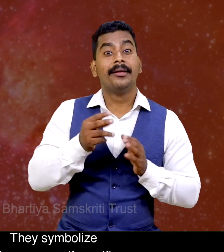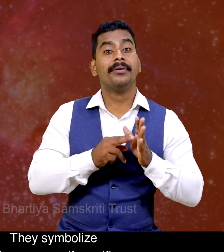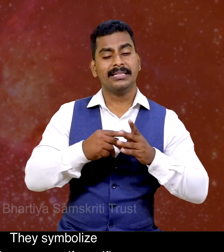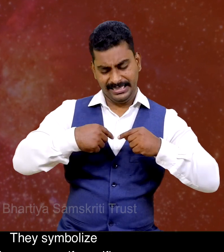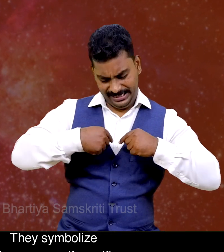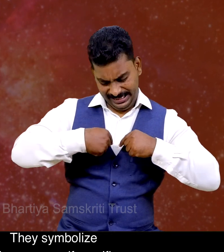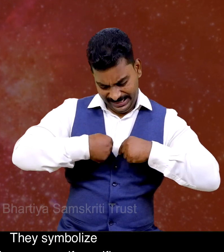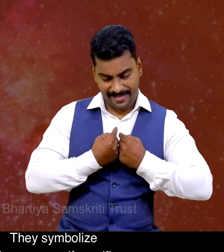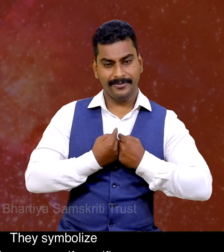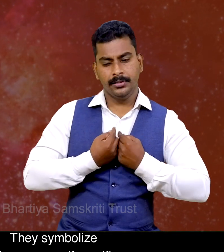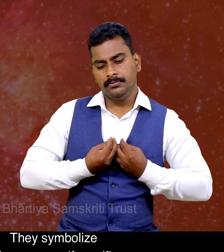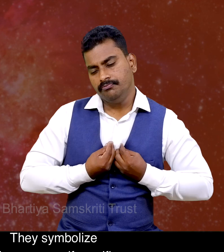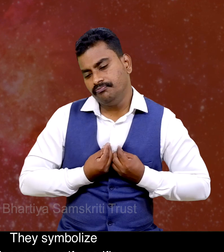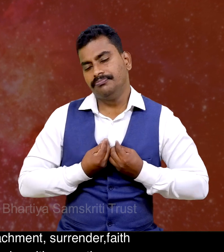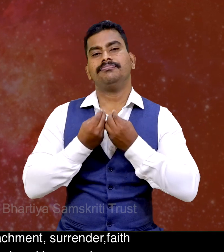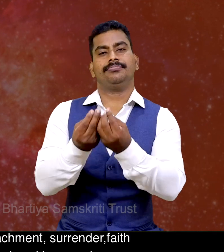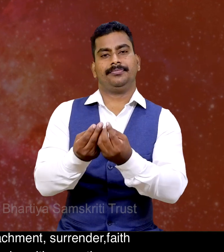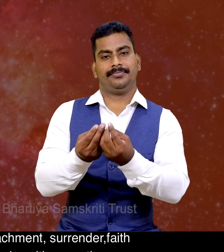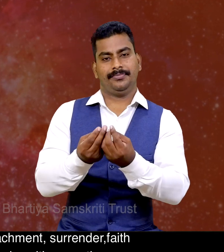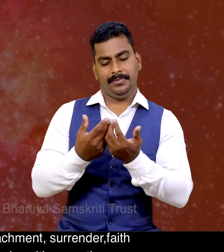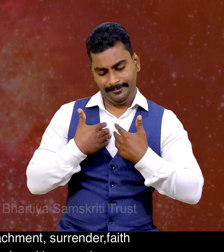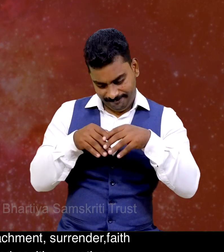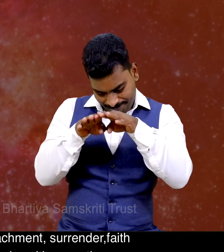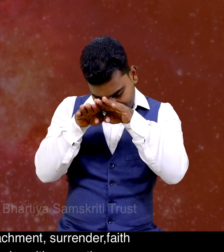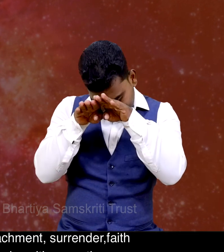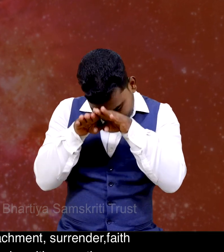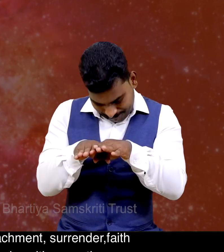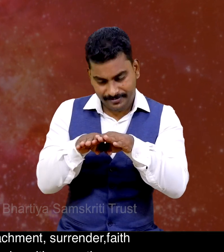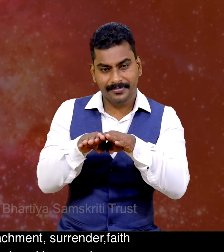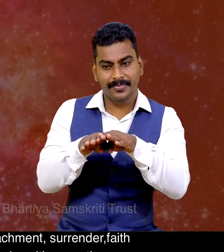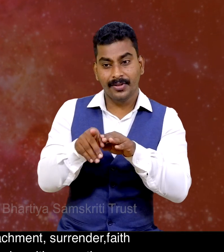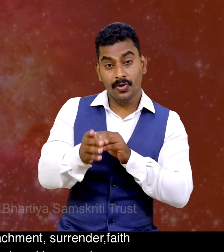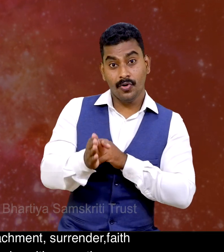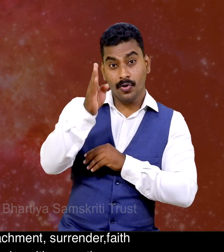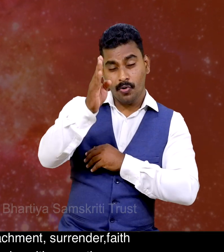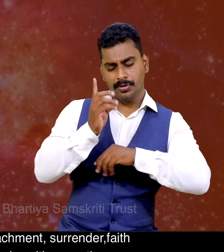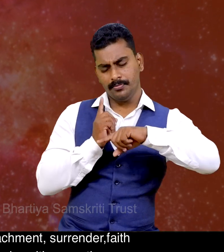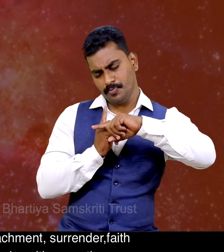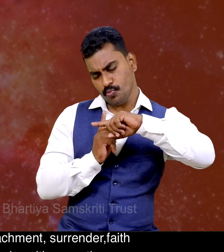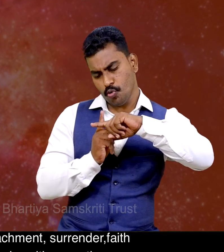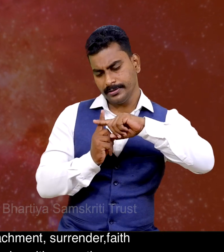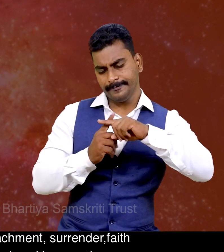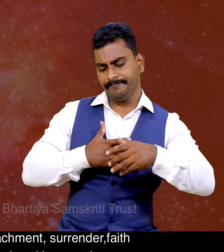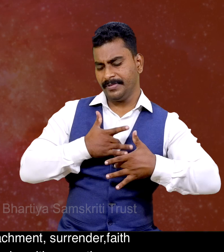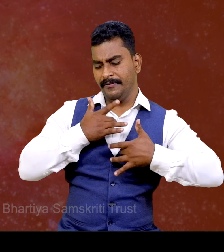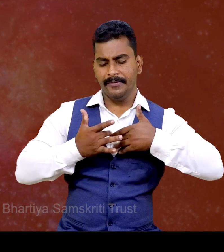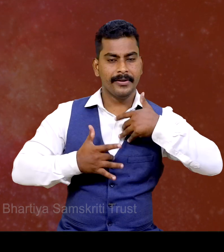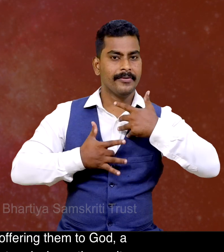selflessness, self sacrifice, detachment, surrender, faith, and positive emotions.